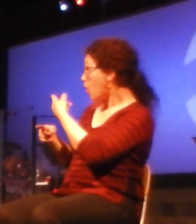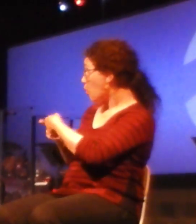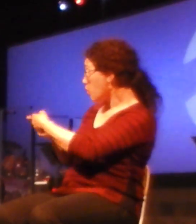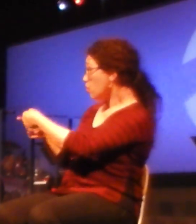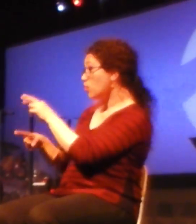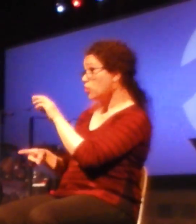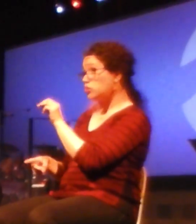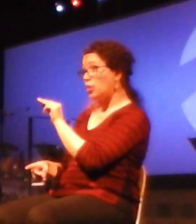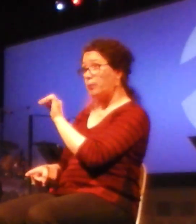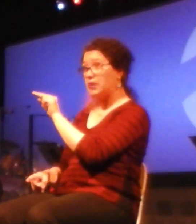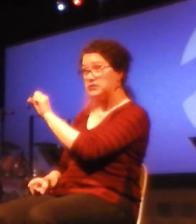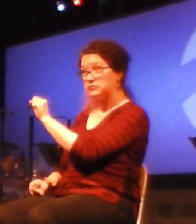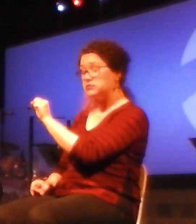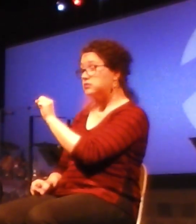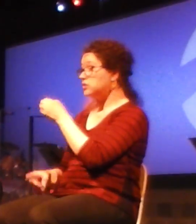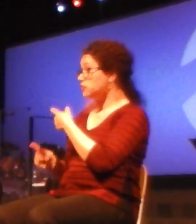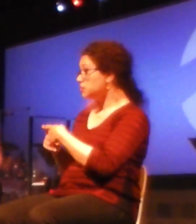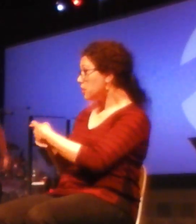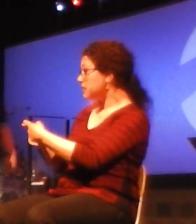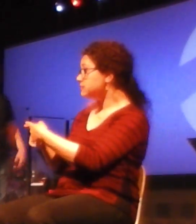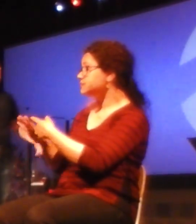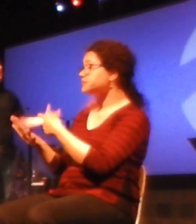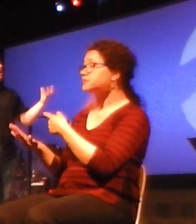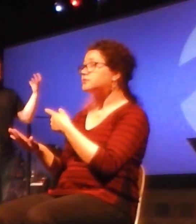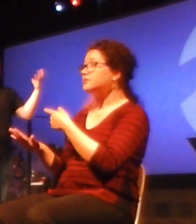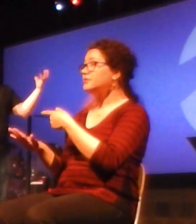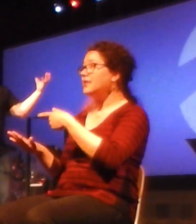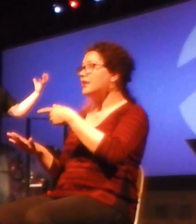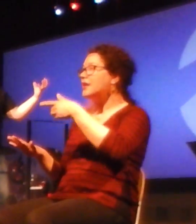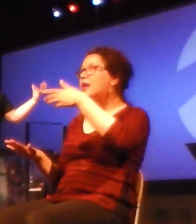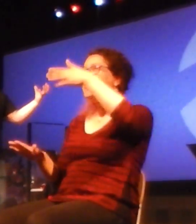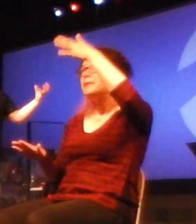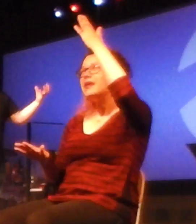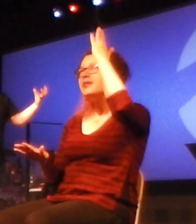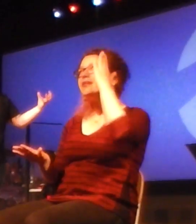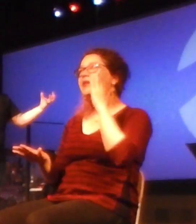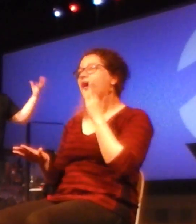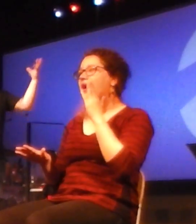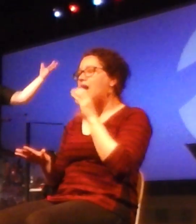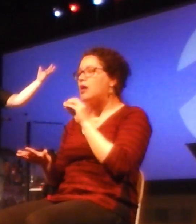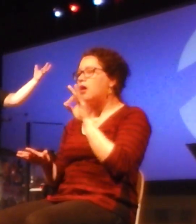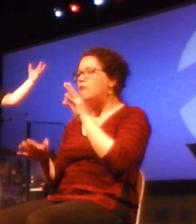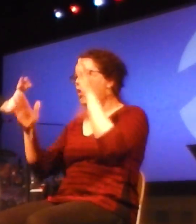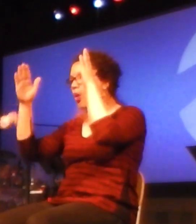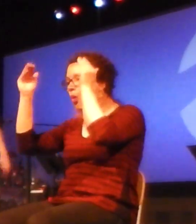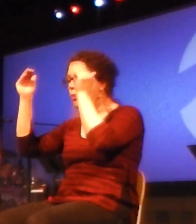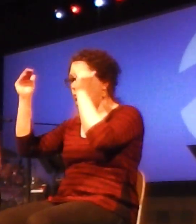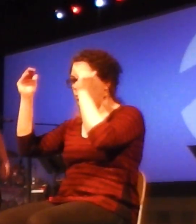so good, but this passage says, may the God of hope